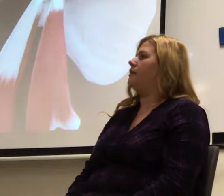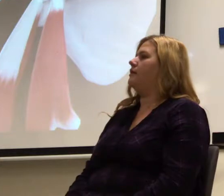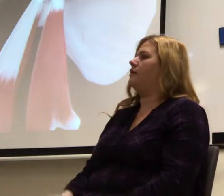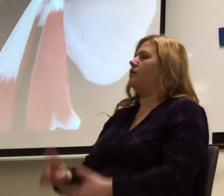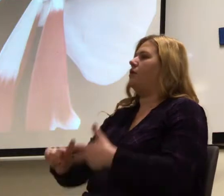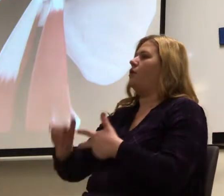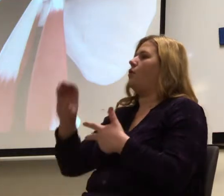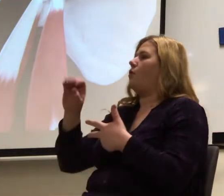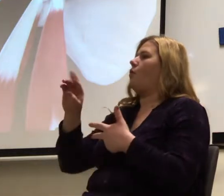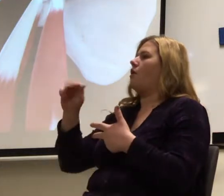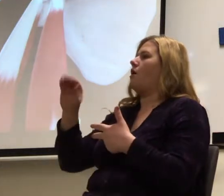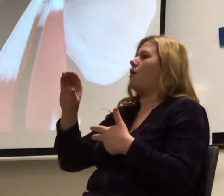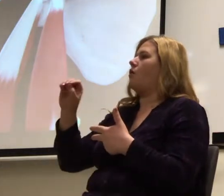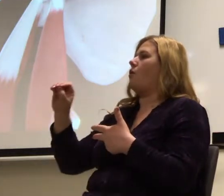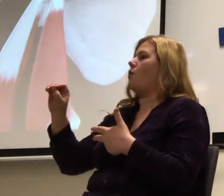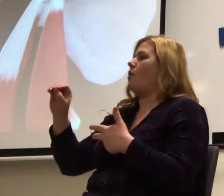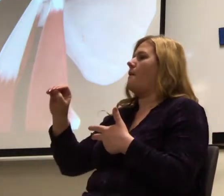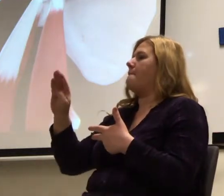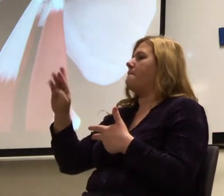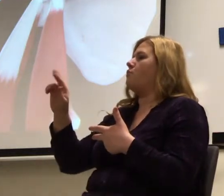coracobrachialis.